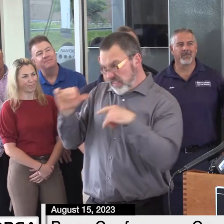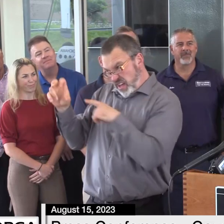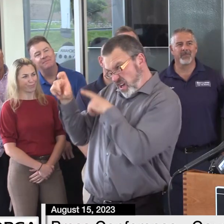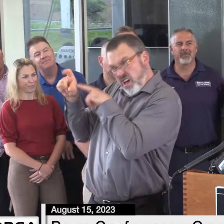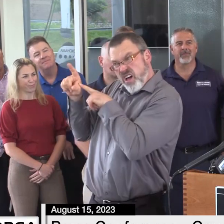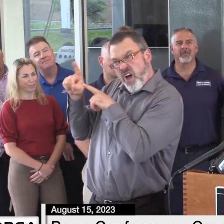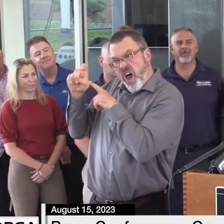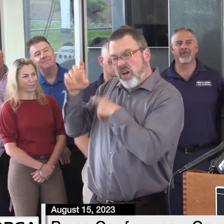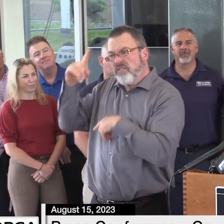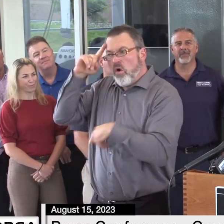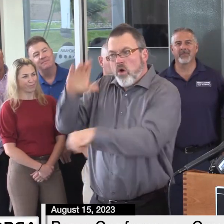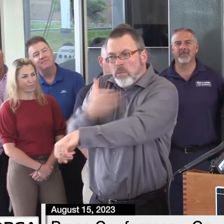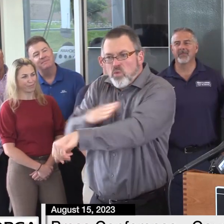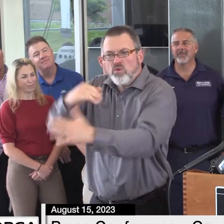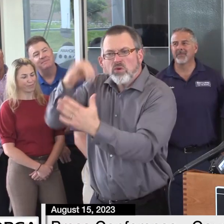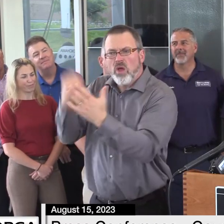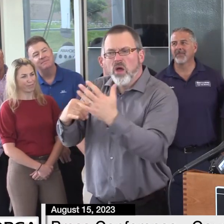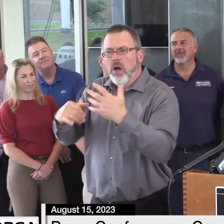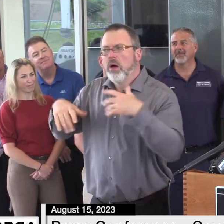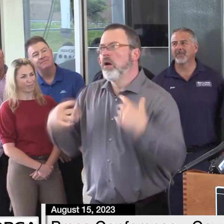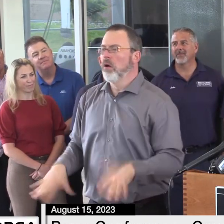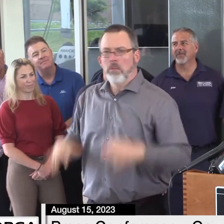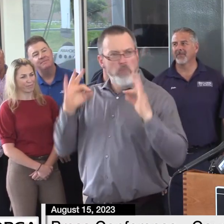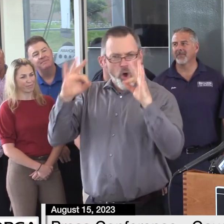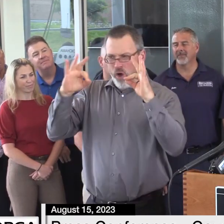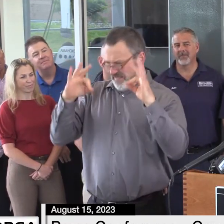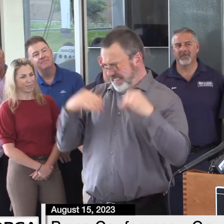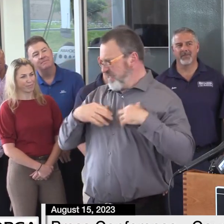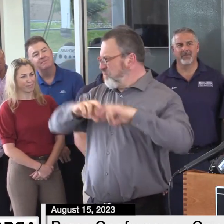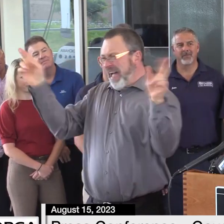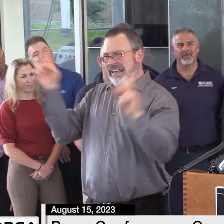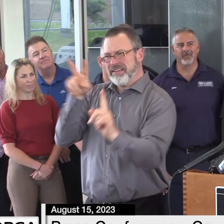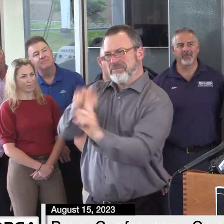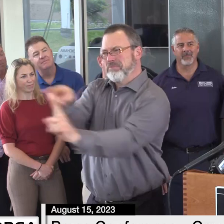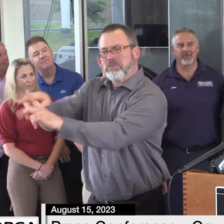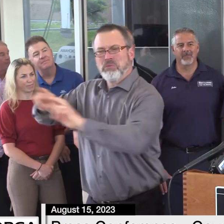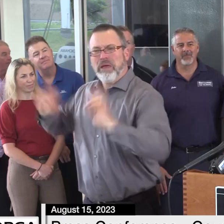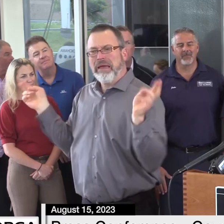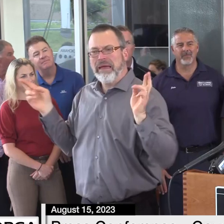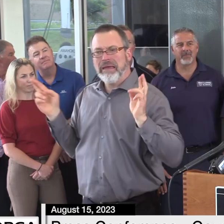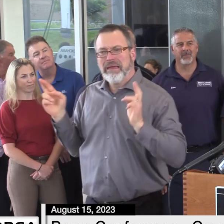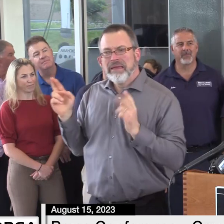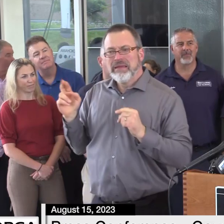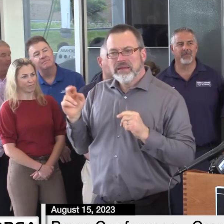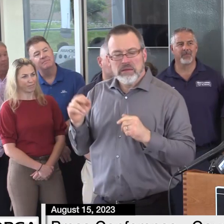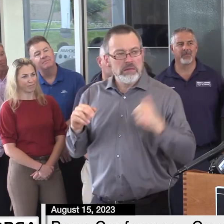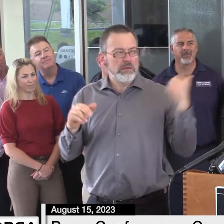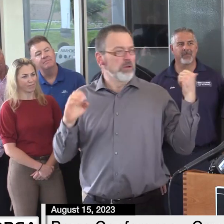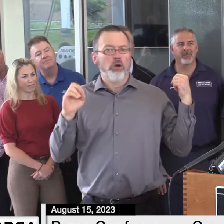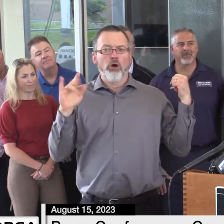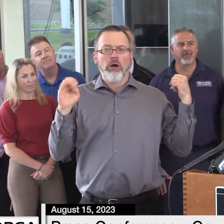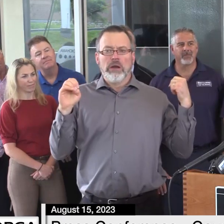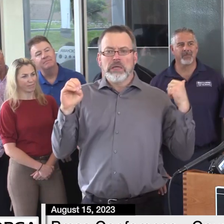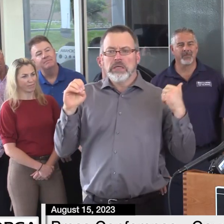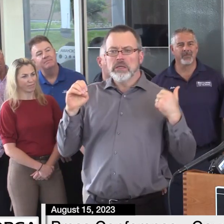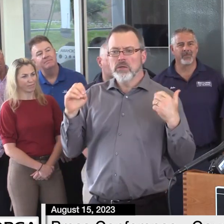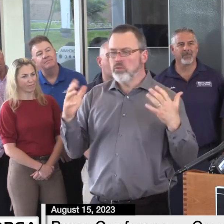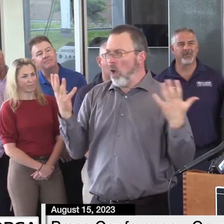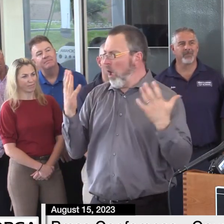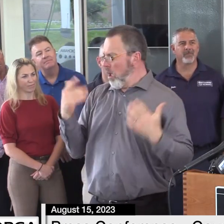all that that money. But it was just as a result of Ernie saying, what can we do to